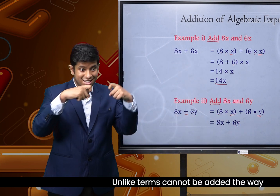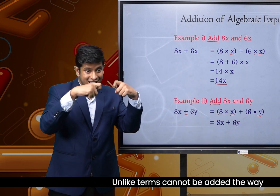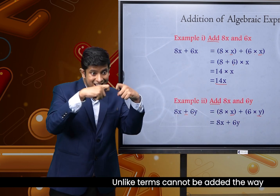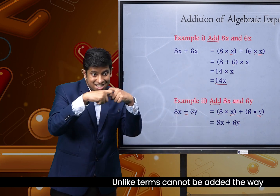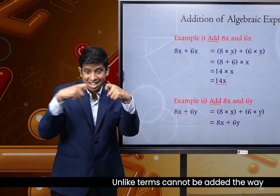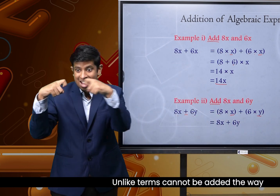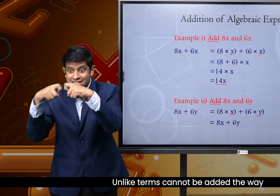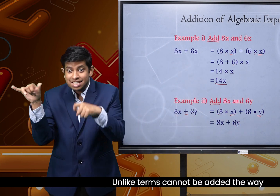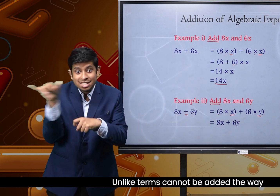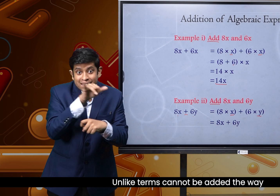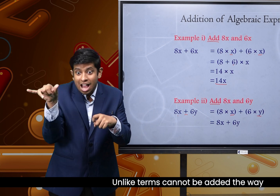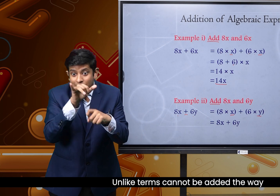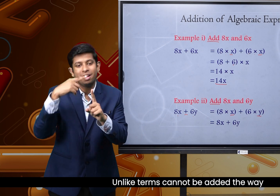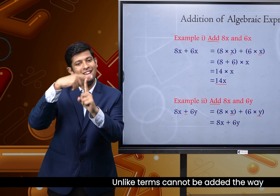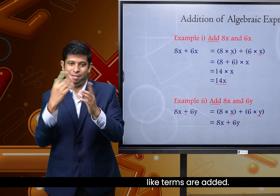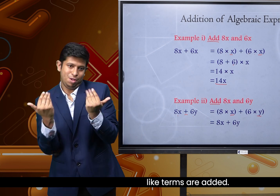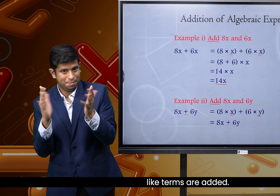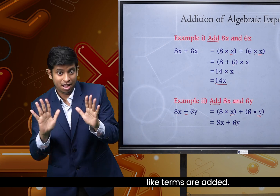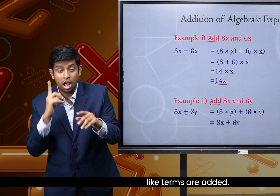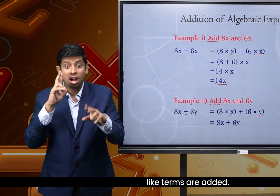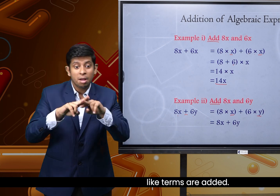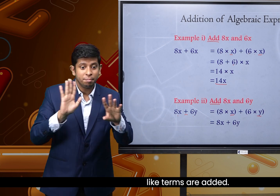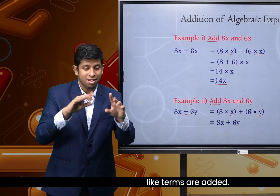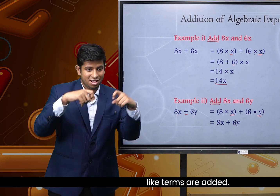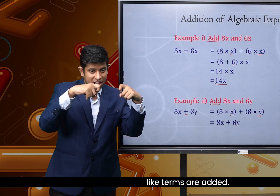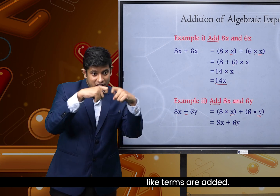Unlike terms cannot be added the way like terms are added.